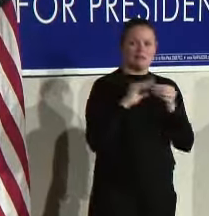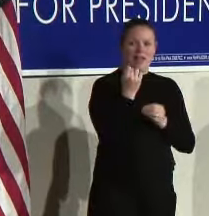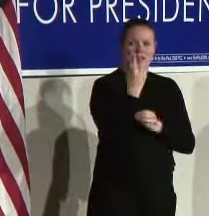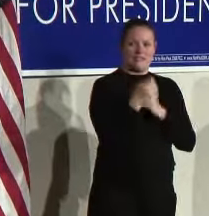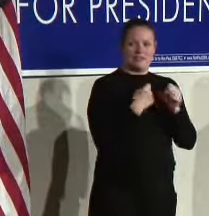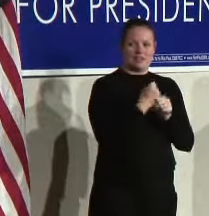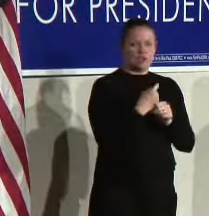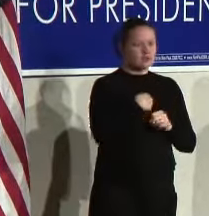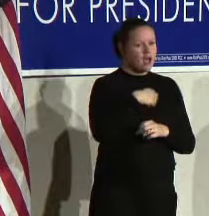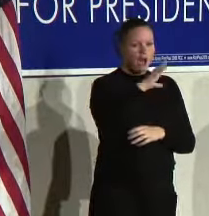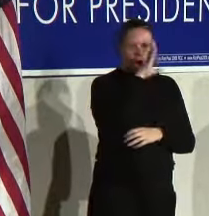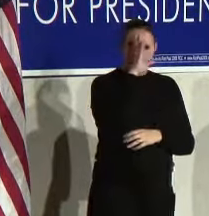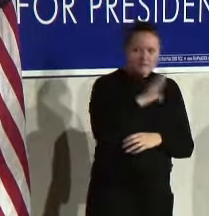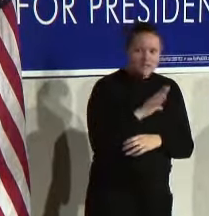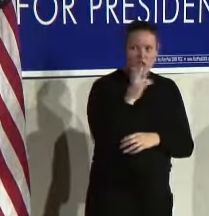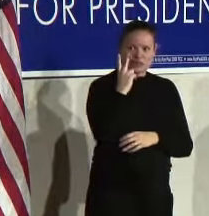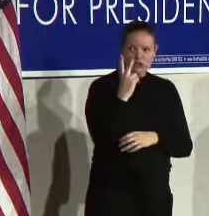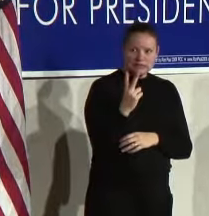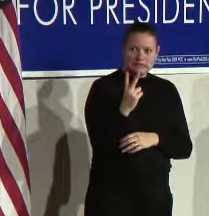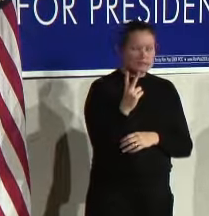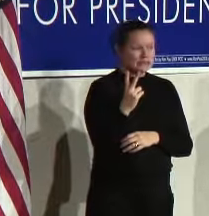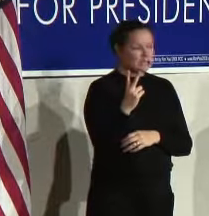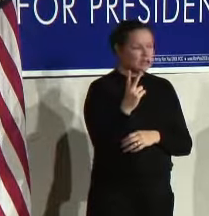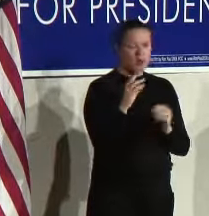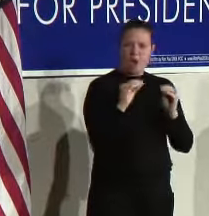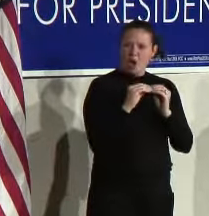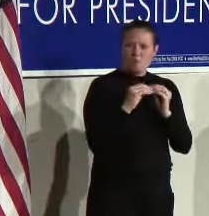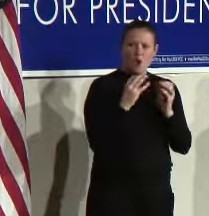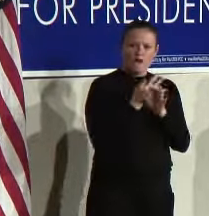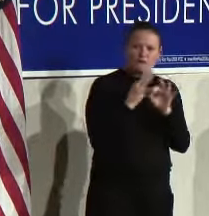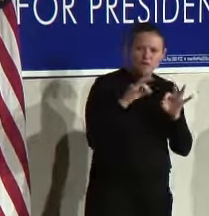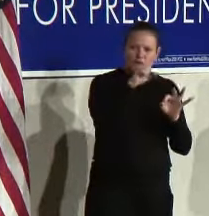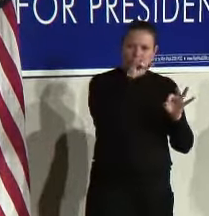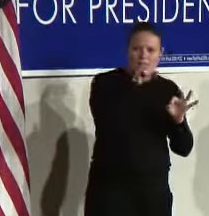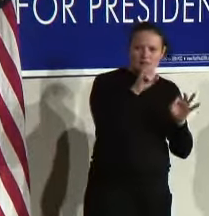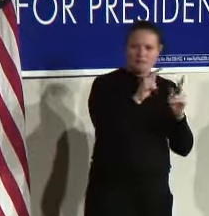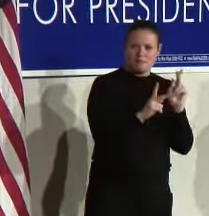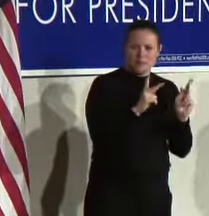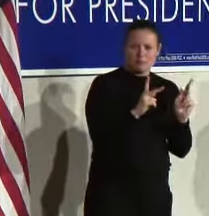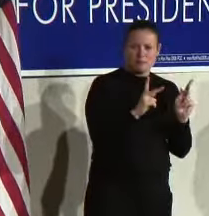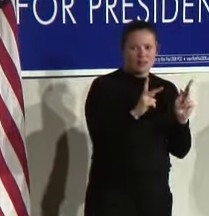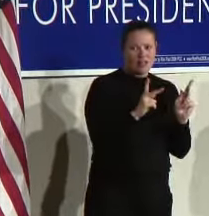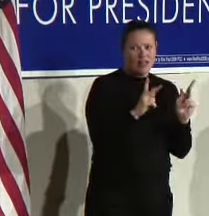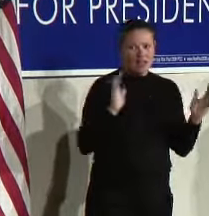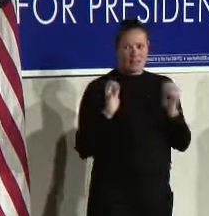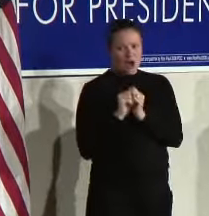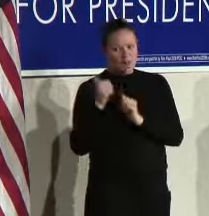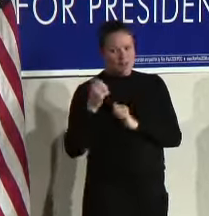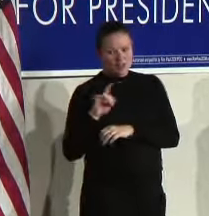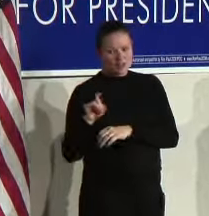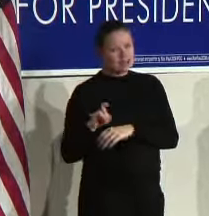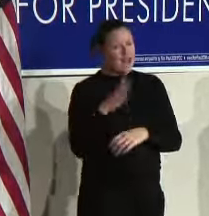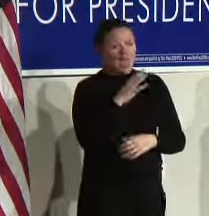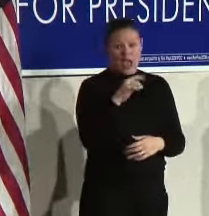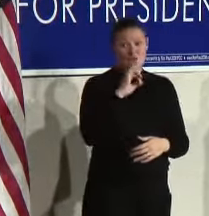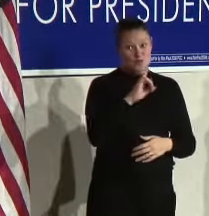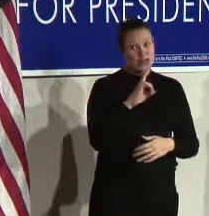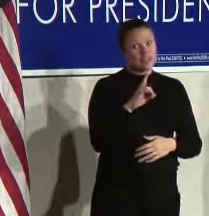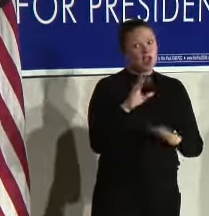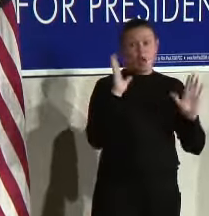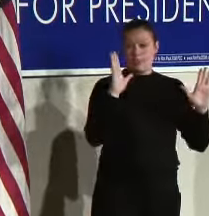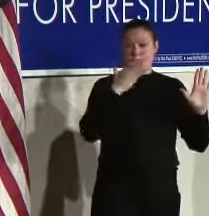never seen more patriotic, freedom-loving people. And now, I thought I'd never say it, but the greatest state in the Union is the state